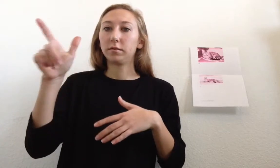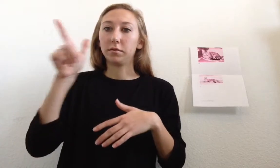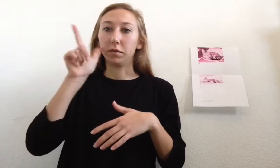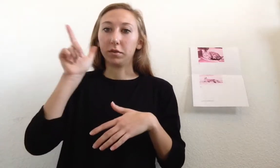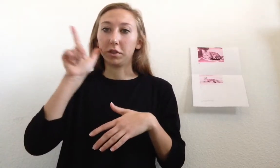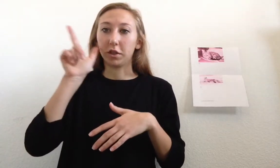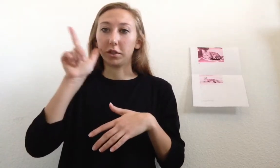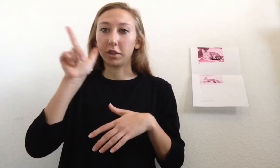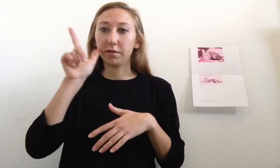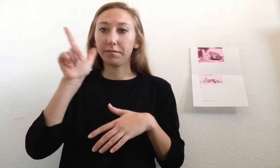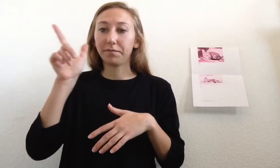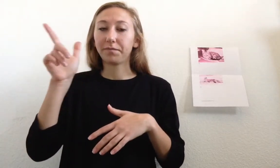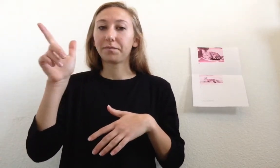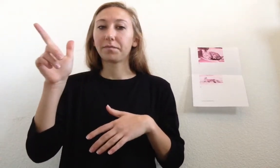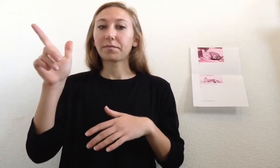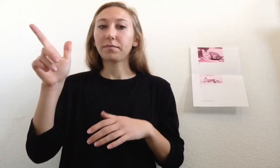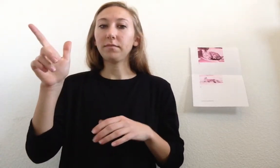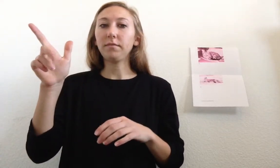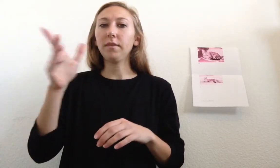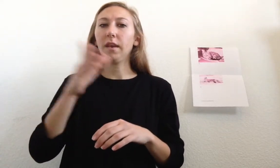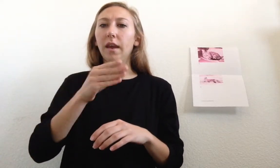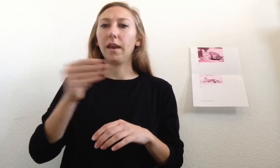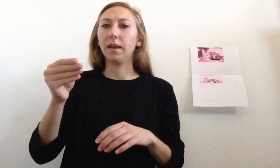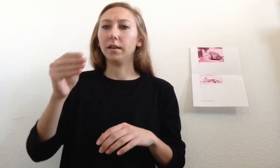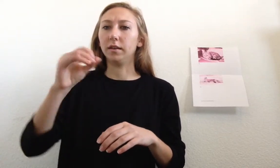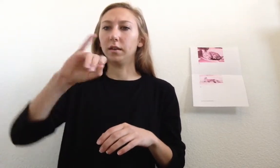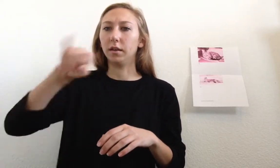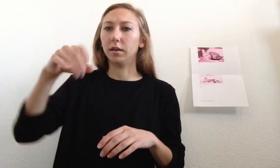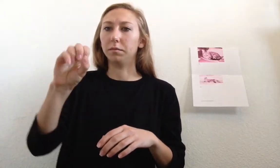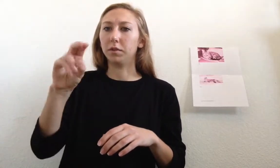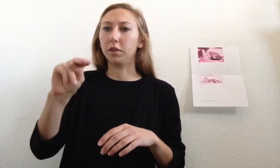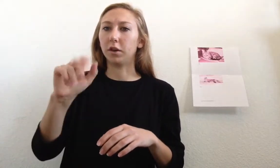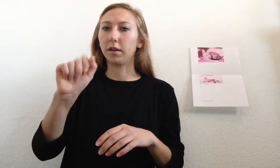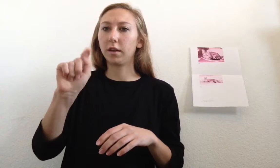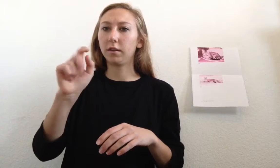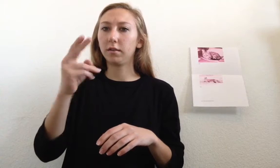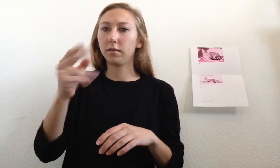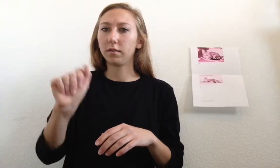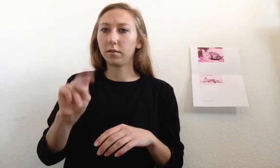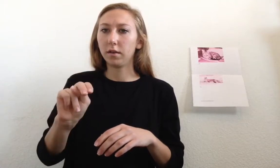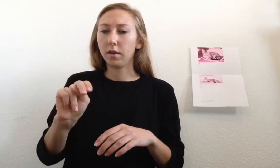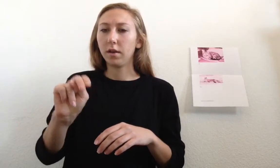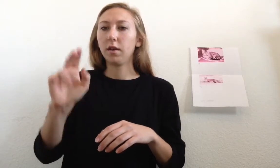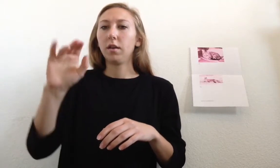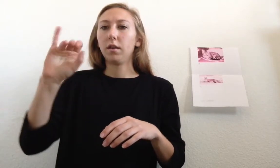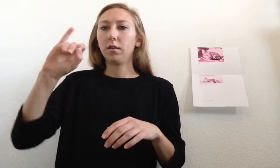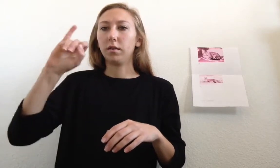Lachandra. And, um, Jonathan. Um,